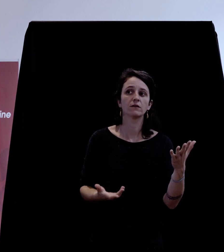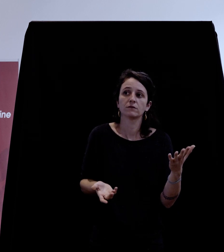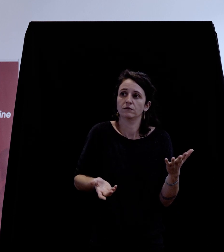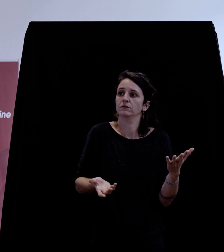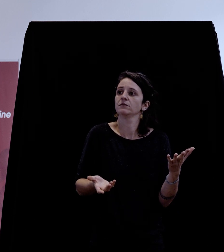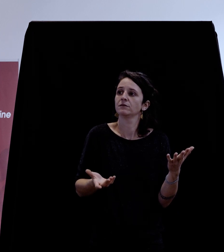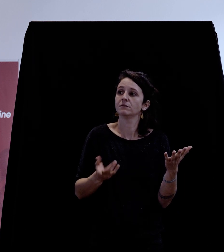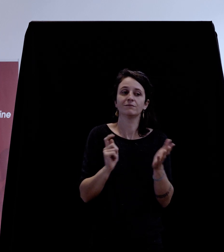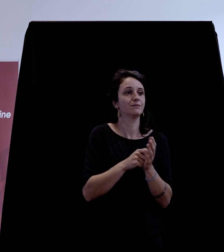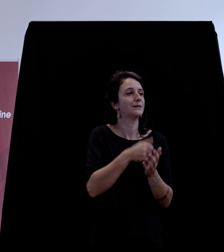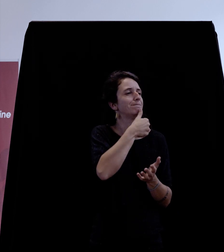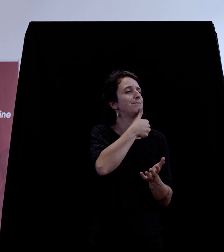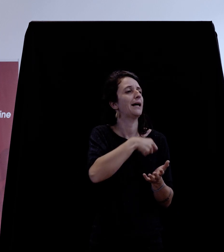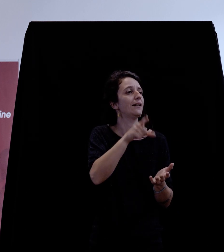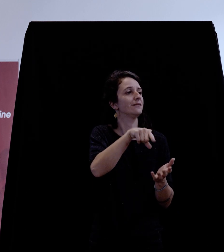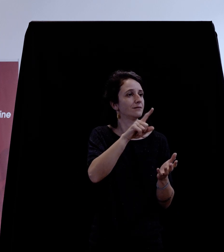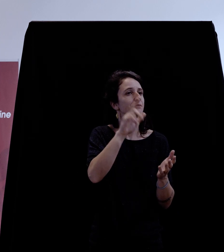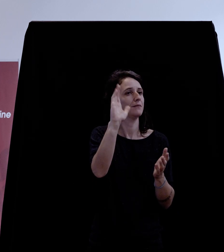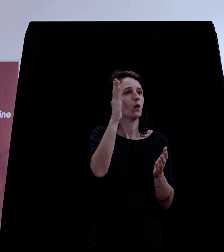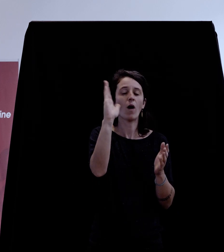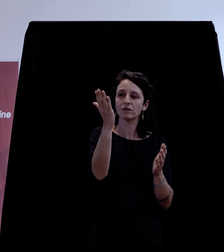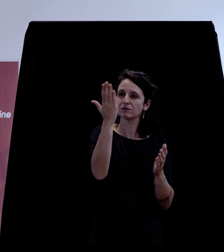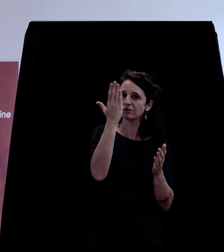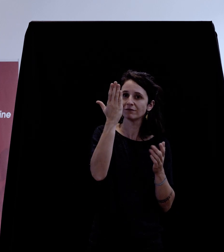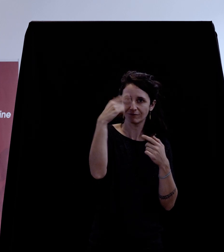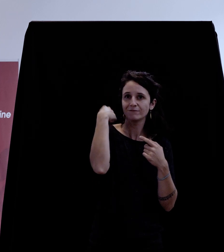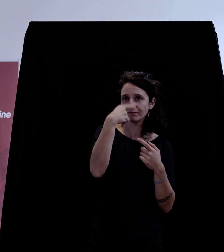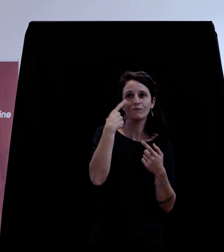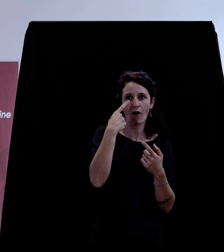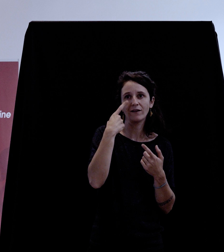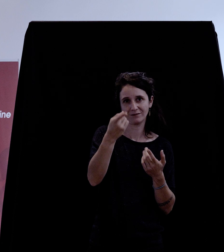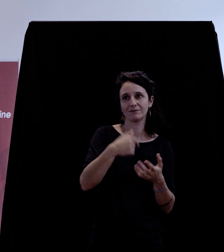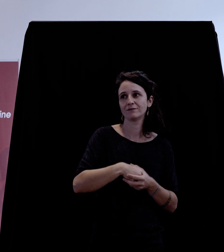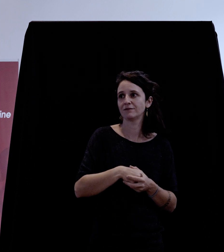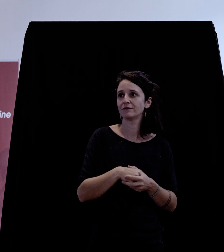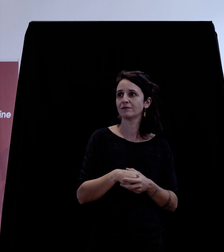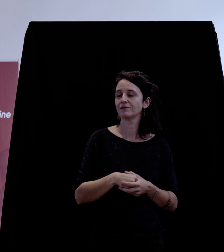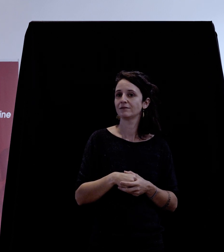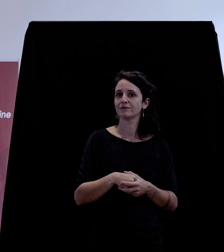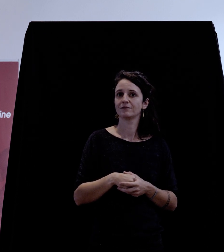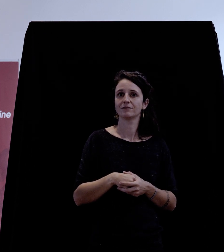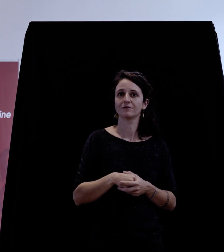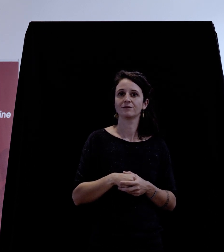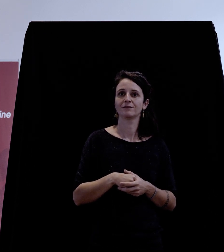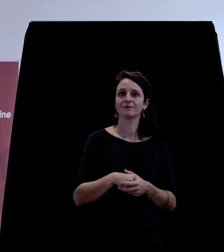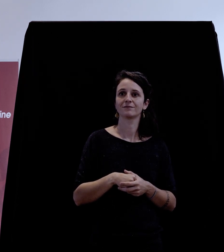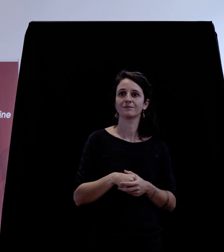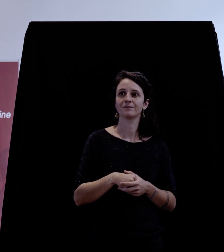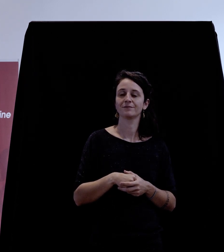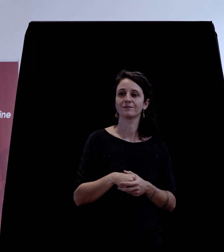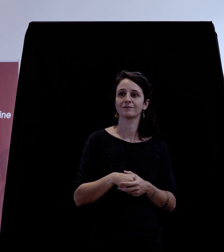pain appropriately. Um, so that's one reason why pain is kind of important